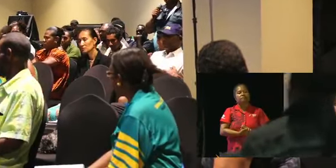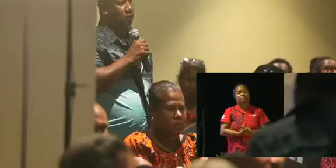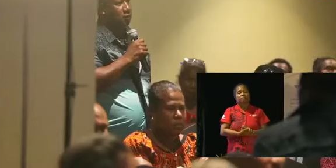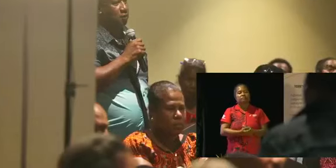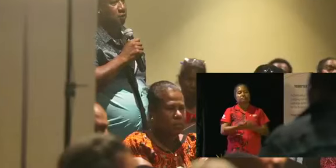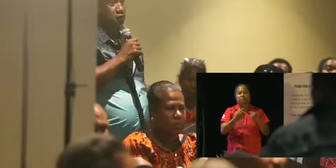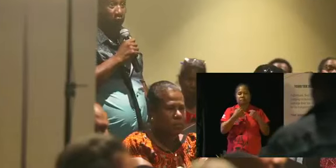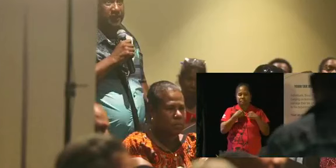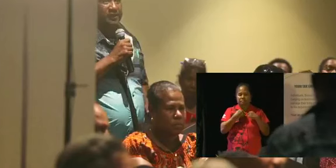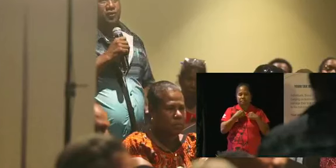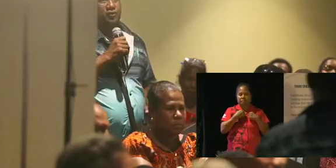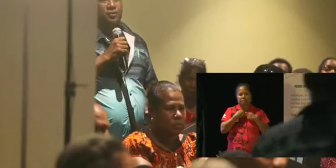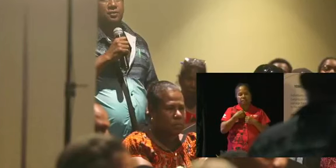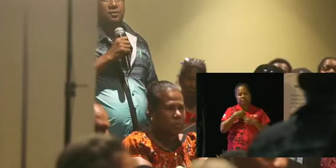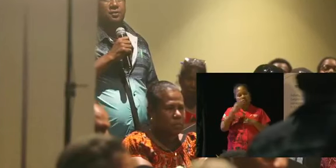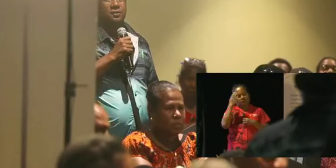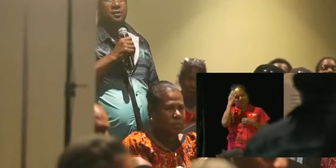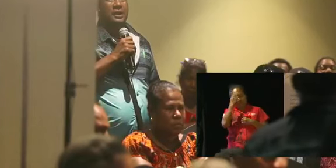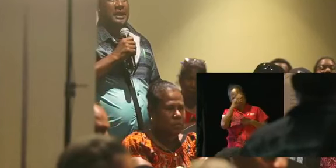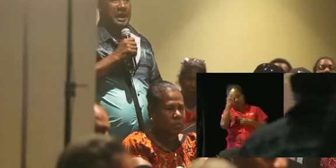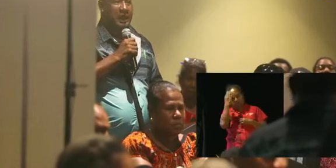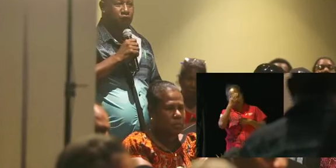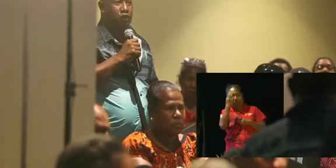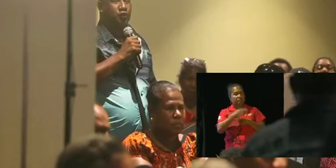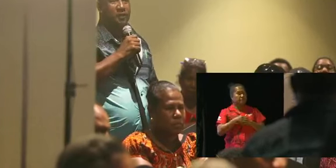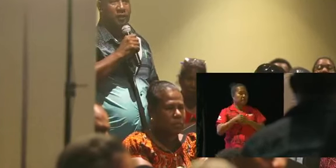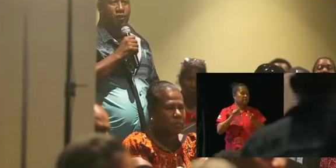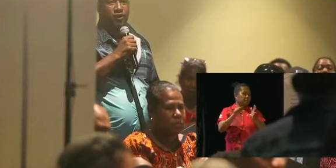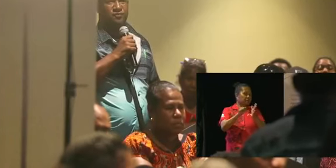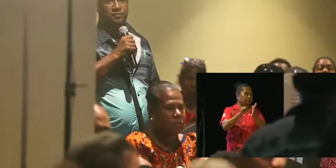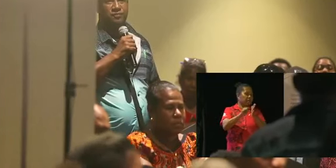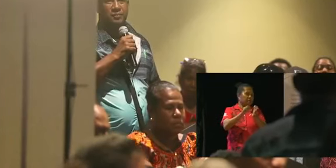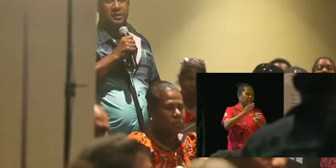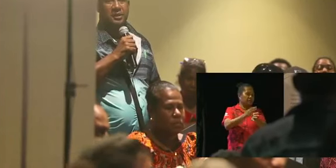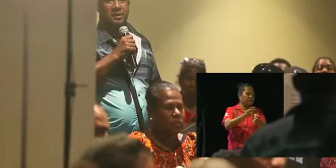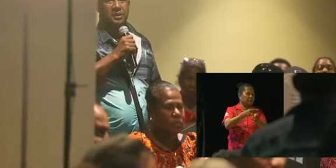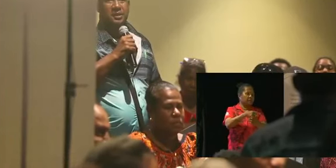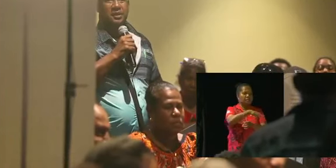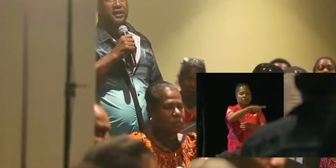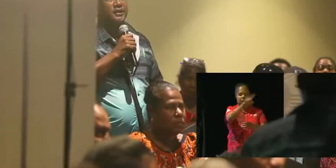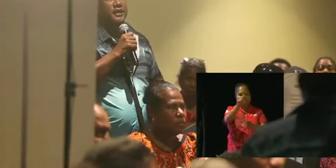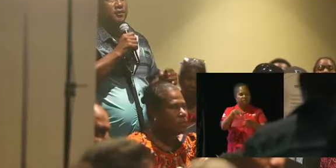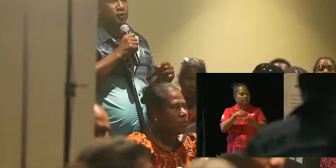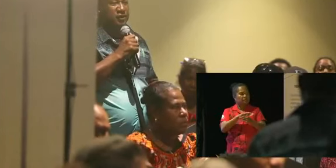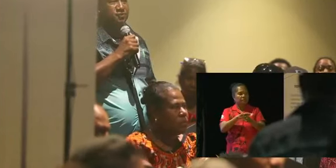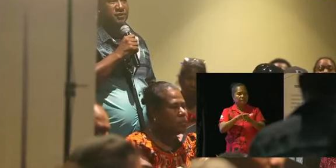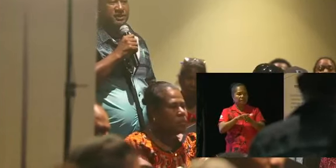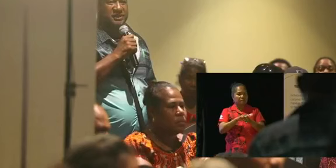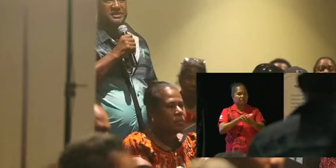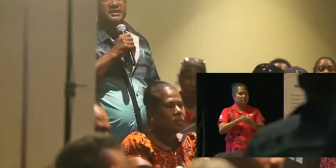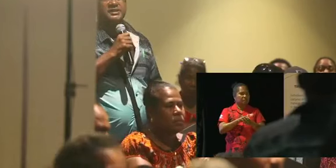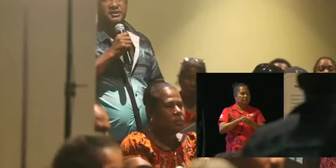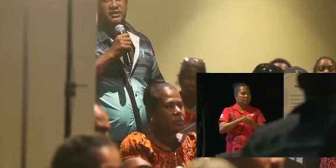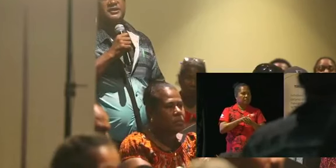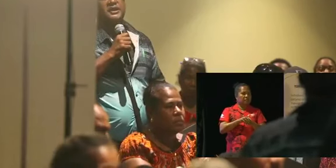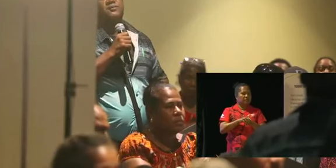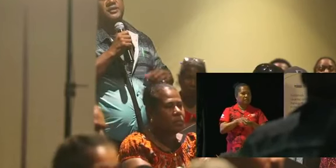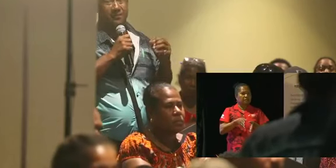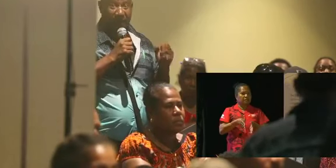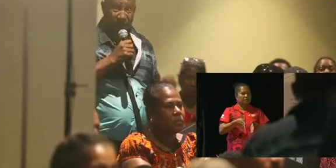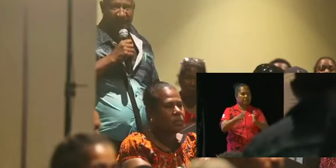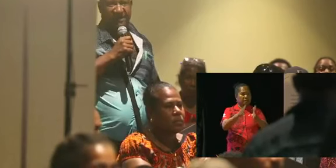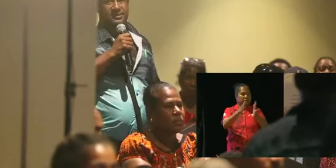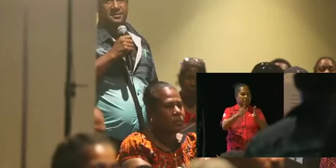mi woklo sore tasol. Hard work you play work him. Na roads and bridges ya decision is